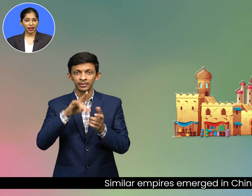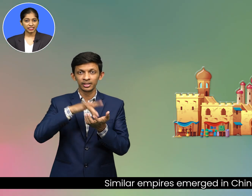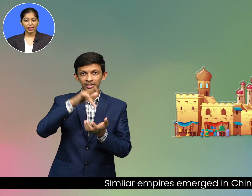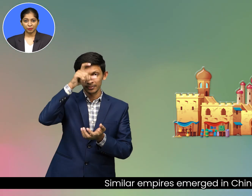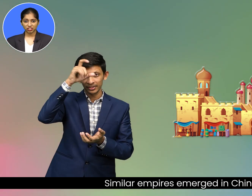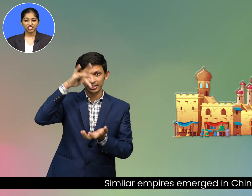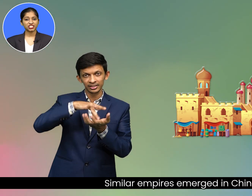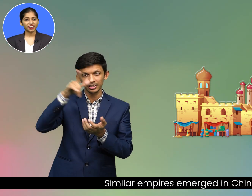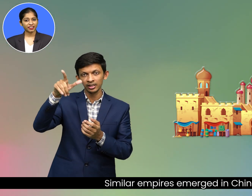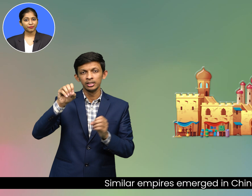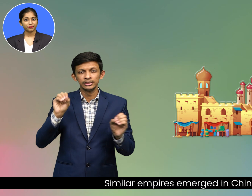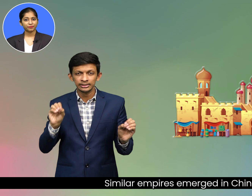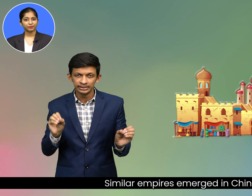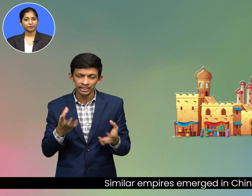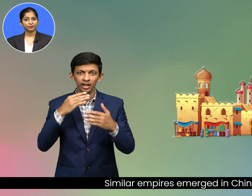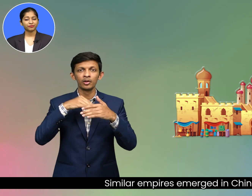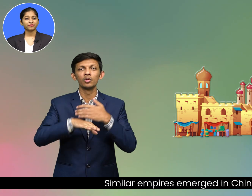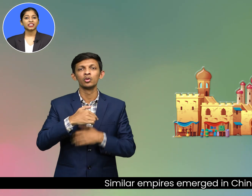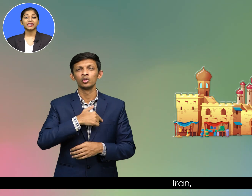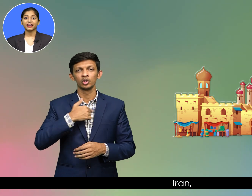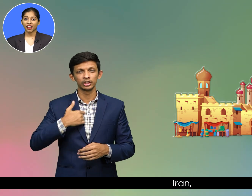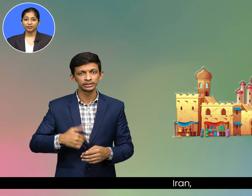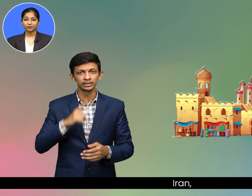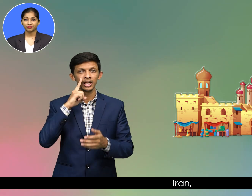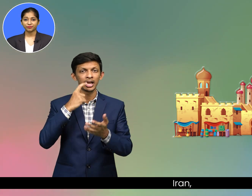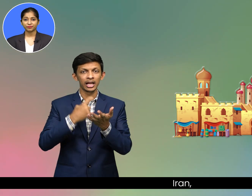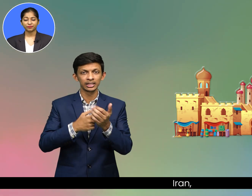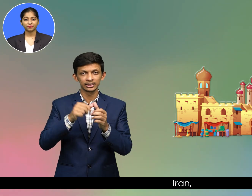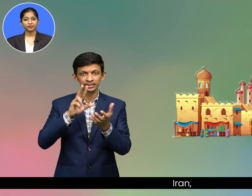Similar empires emerged in China, Iran,